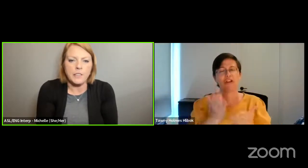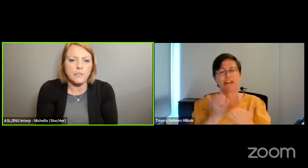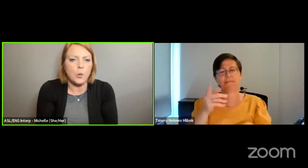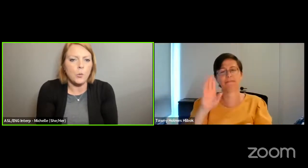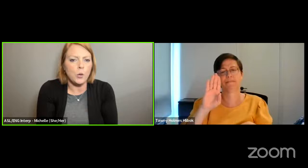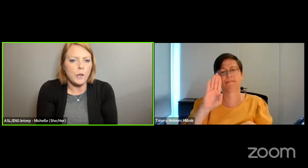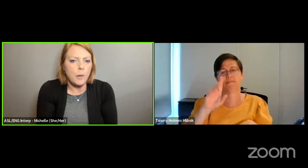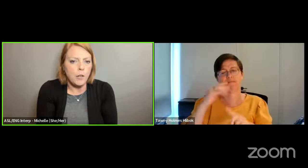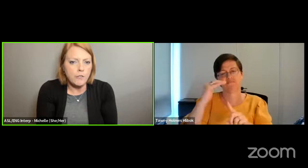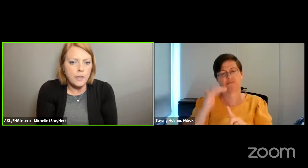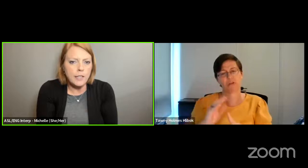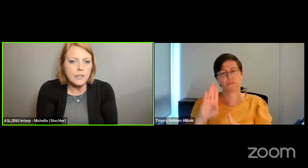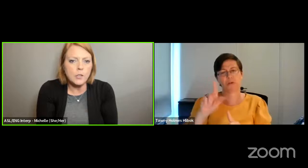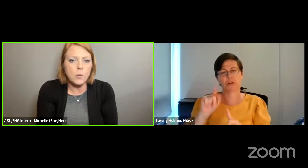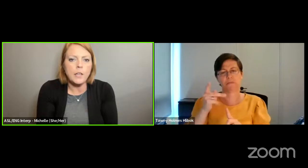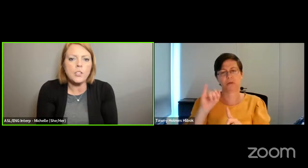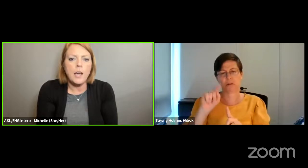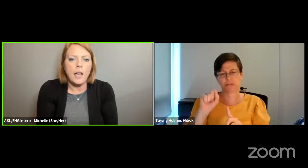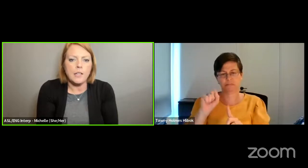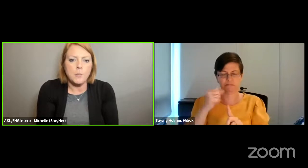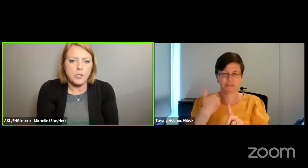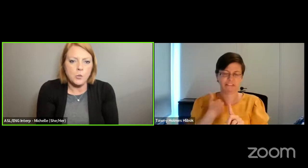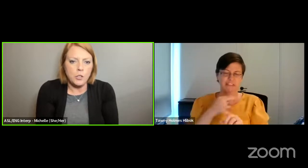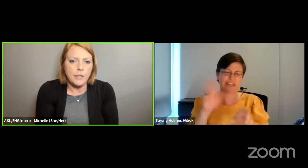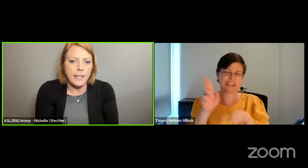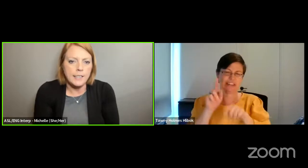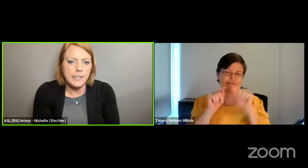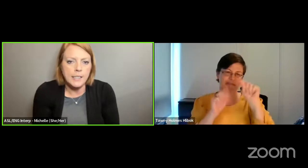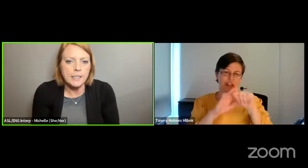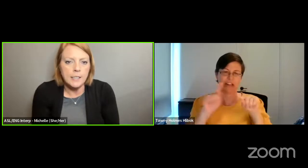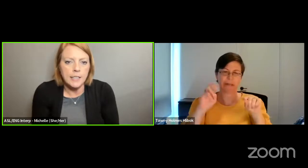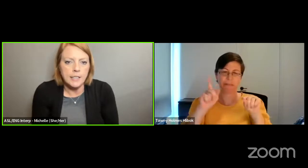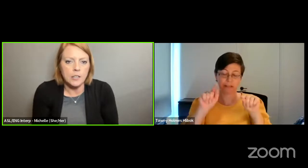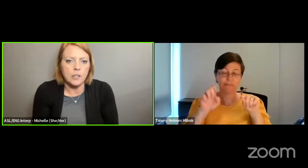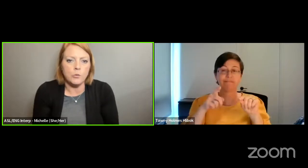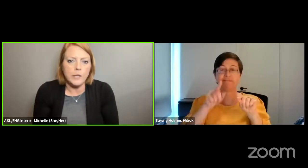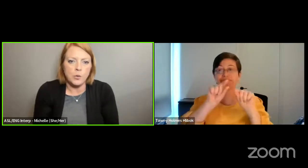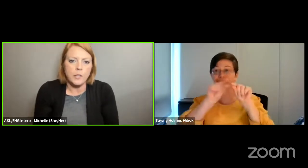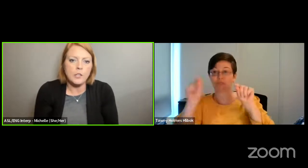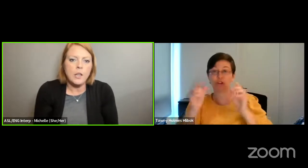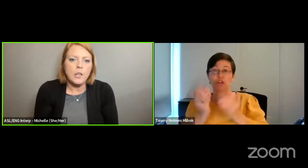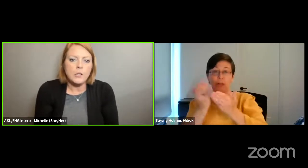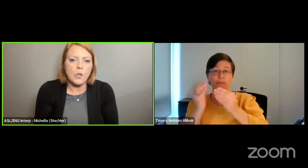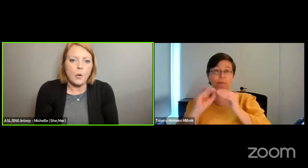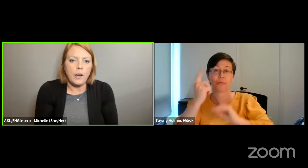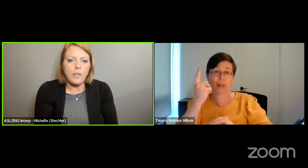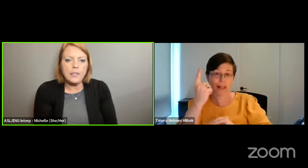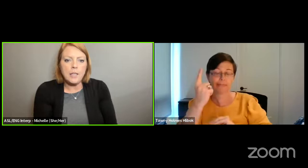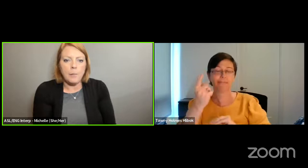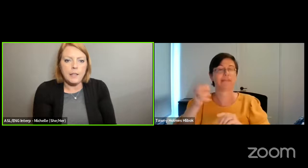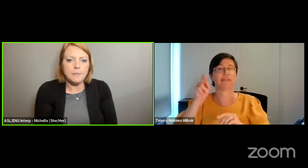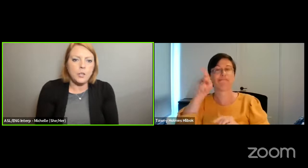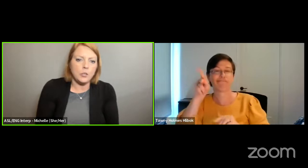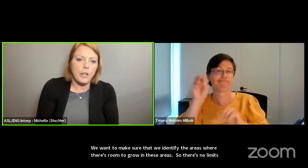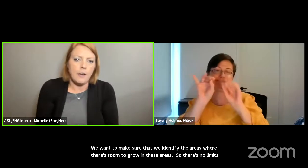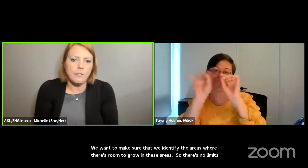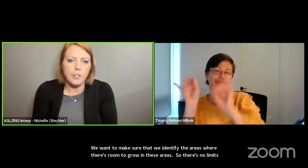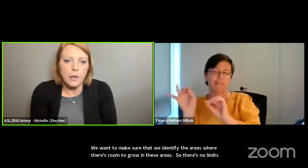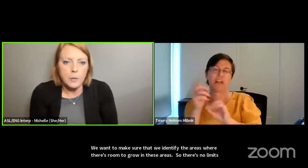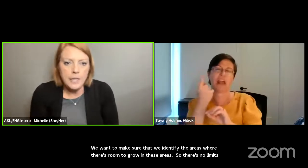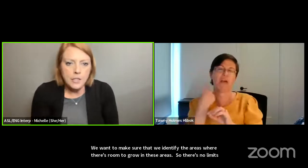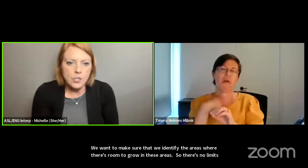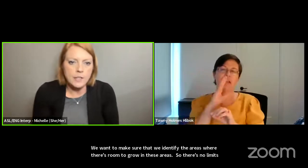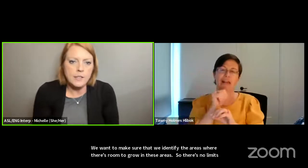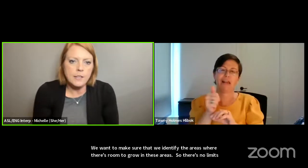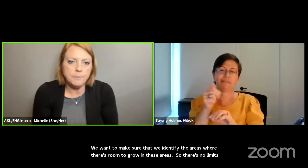same perspective. Don't worry about the funding so much as what you'd like to see as an ideal resource. So on the template, you'll have